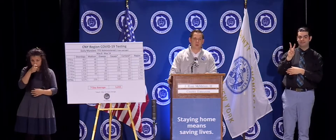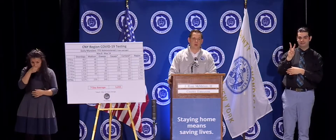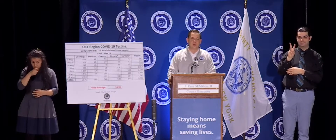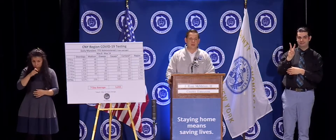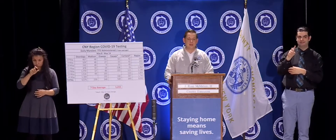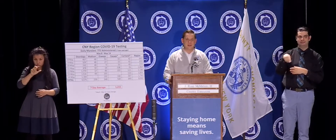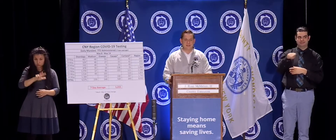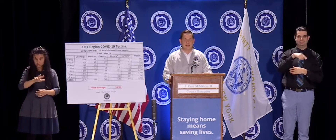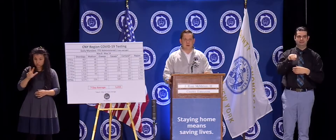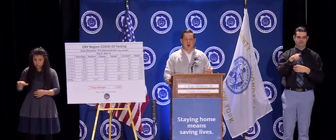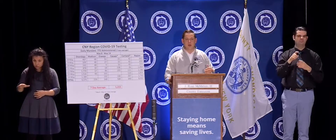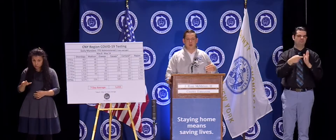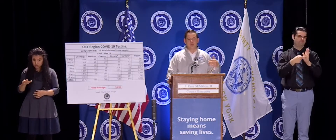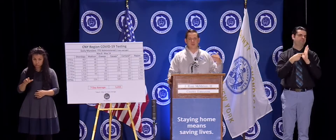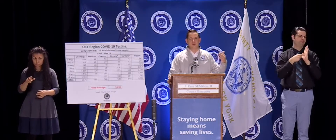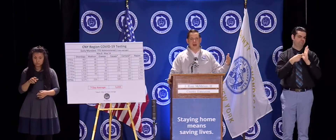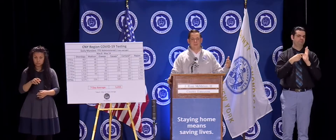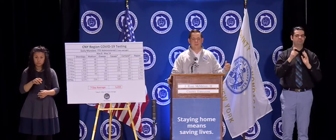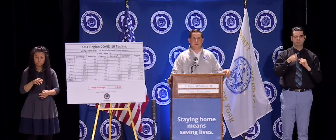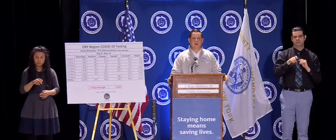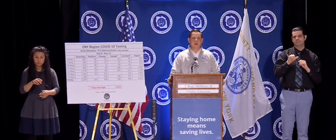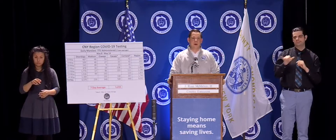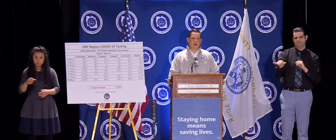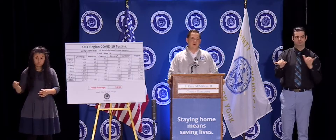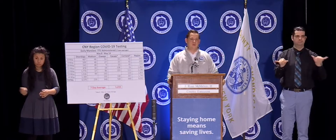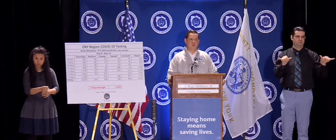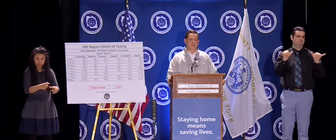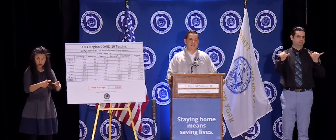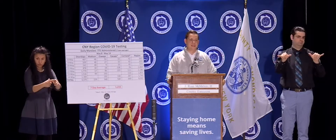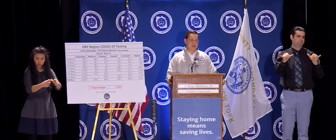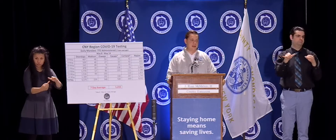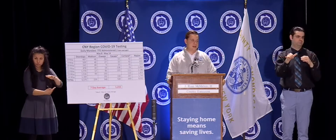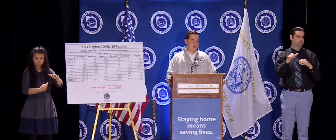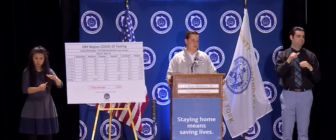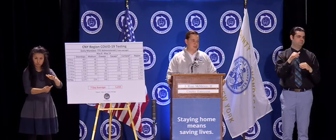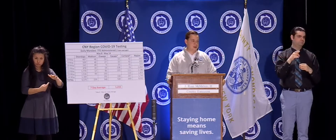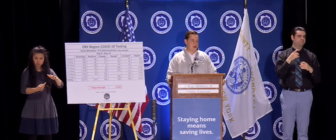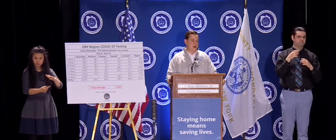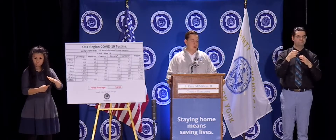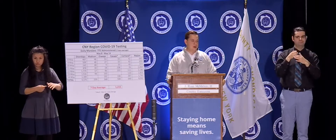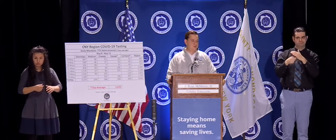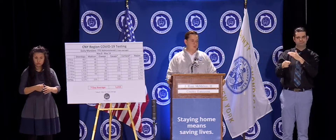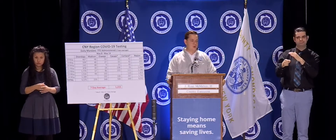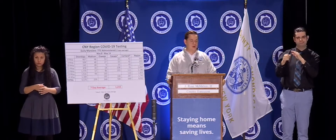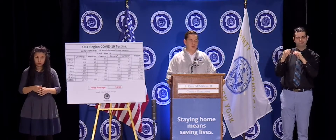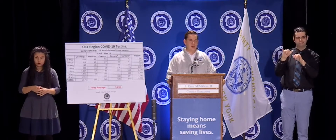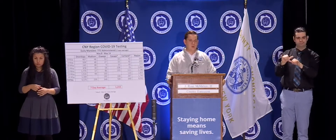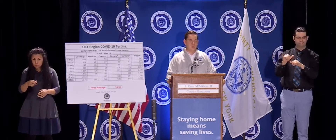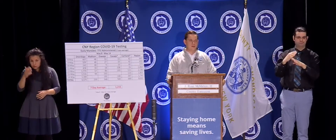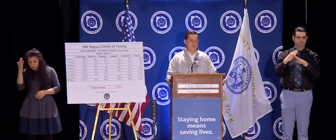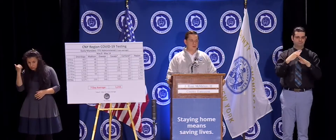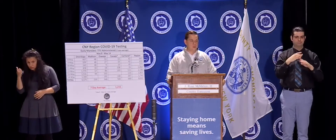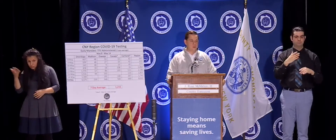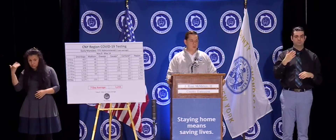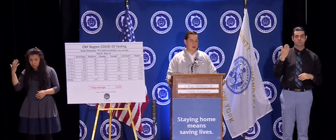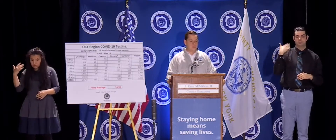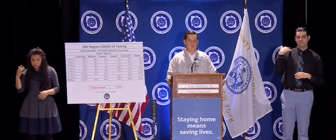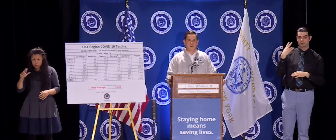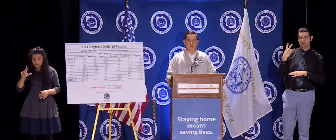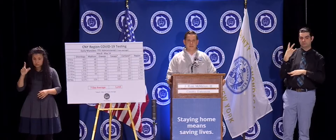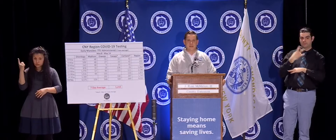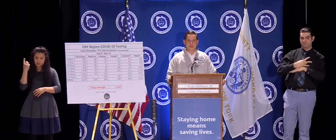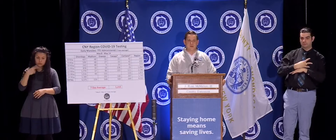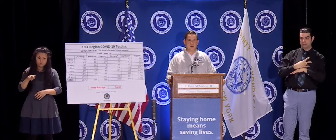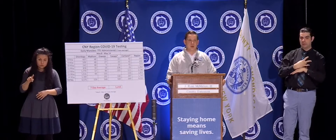this number is going to take longer to drop. 14 days for a quarantine. We knew